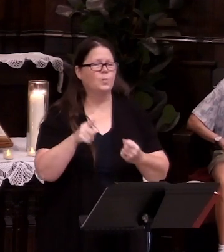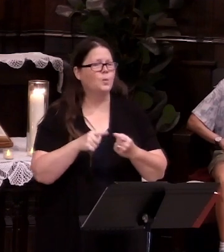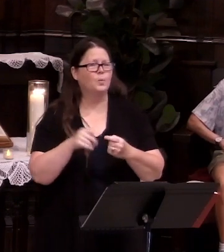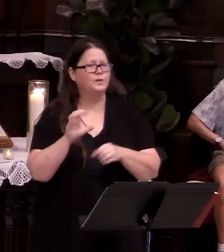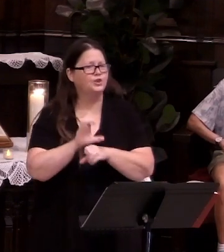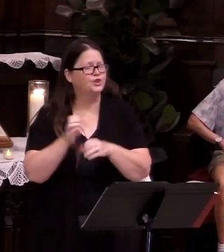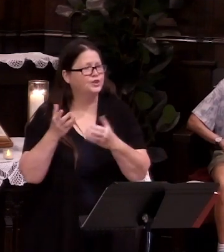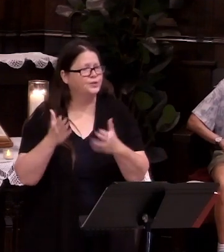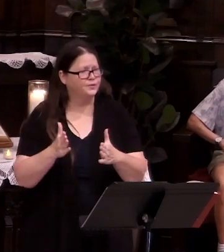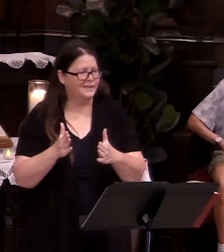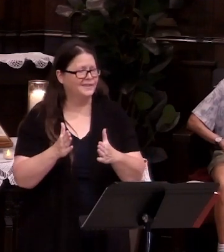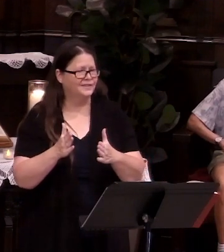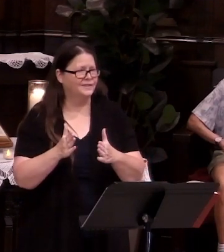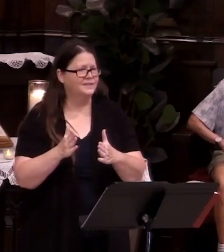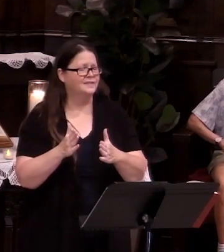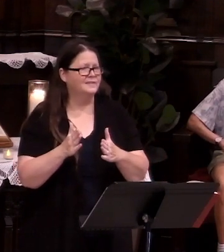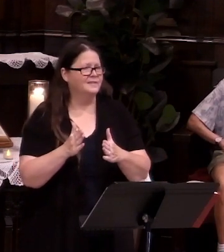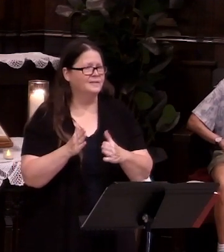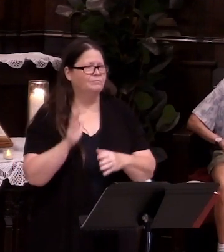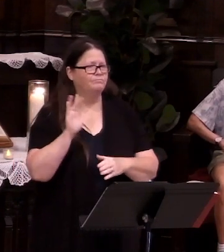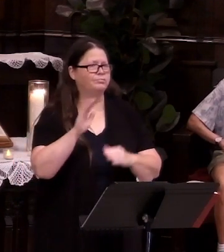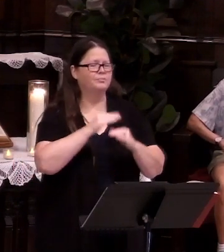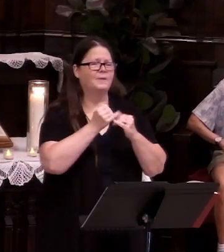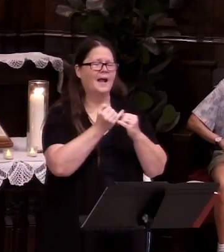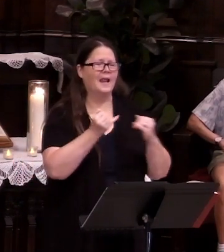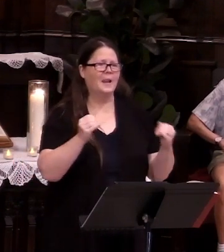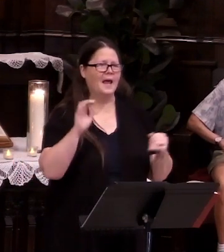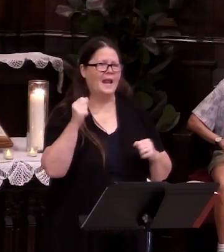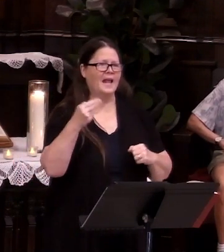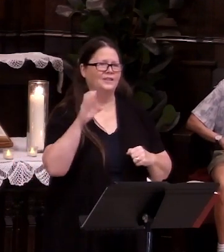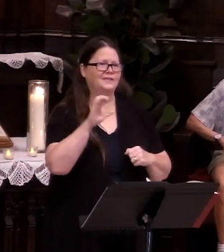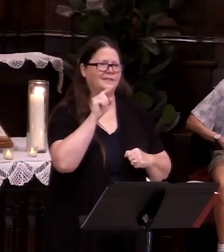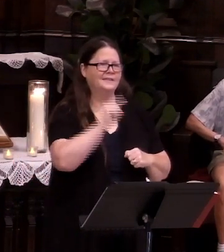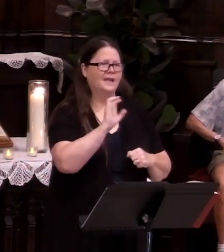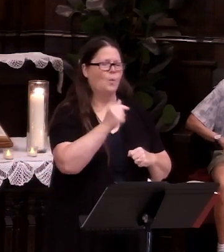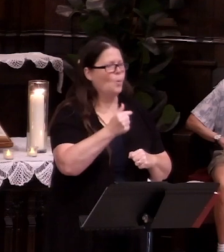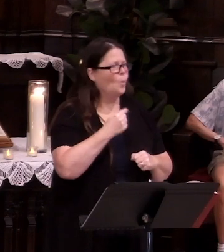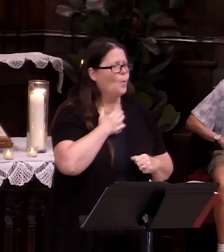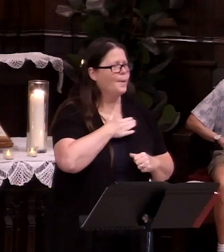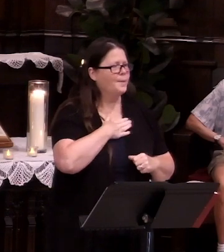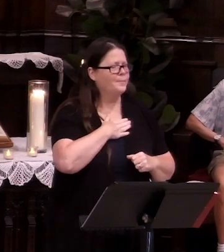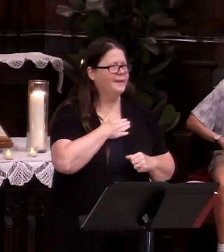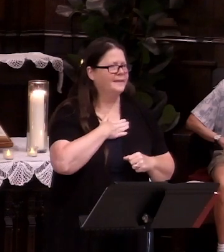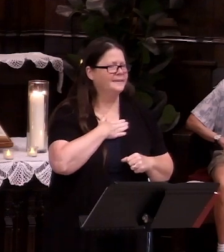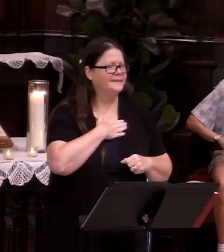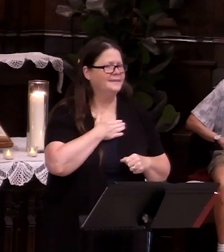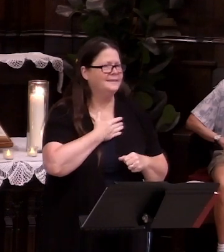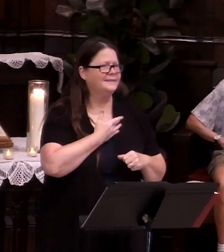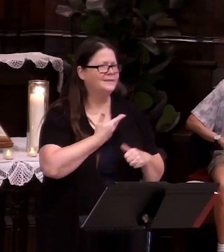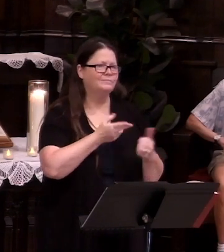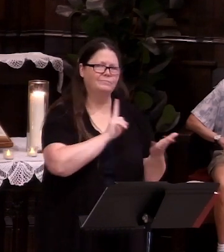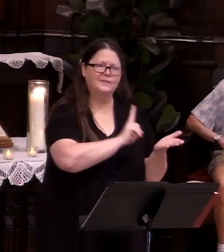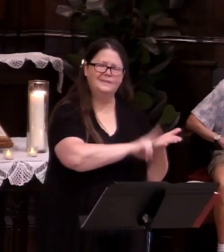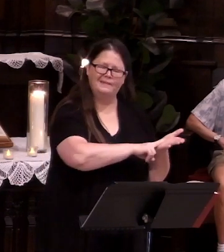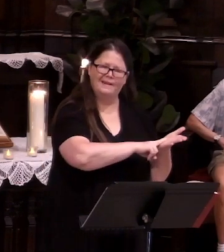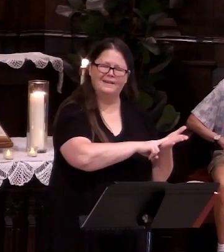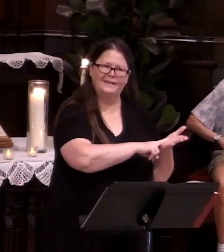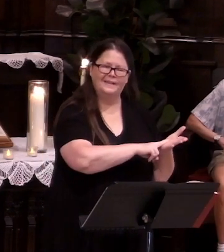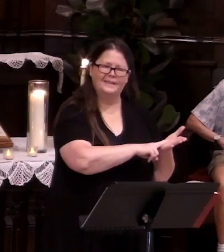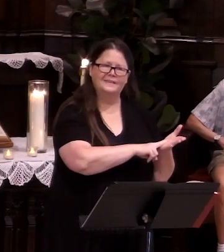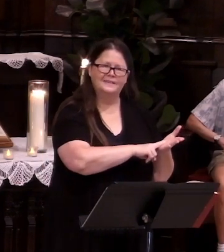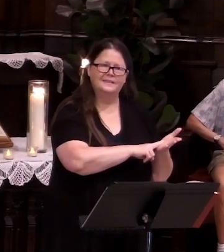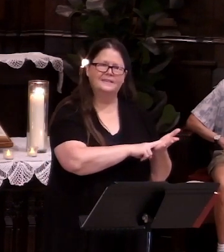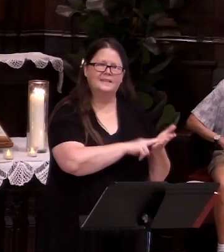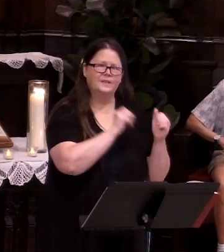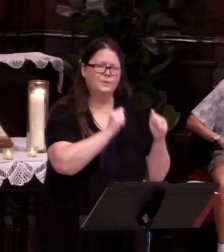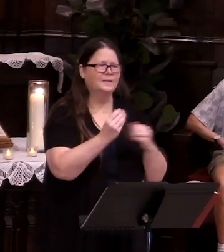to ahcc.org, and while you are there, please sign in as well as send us a